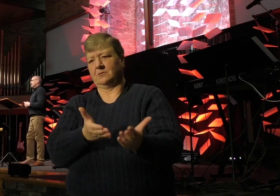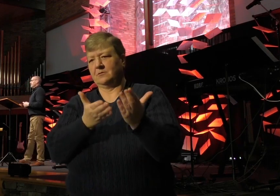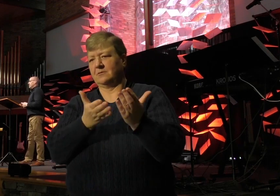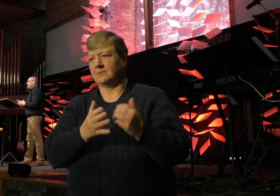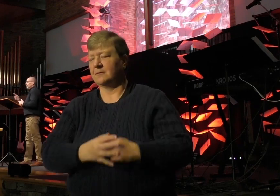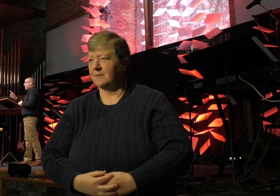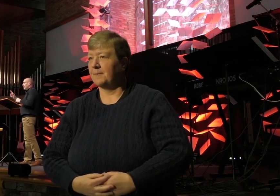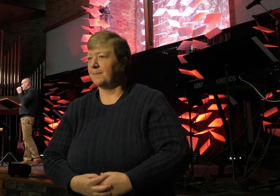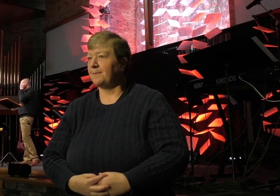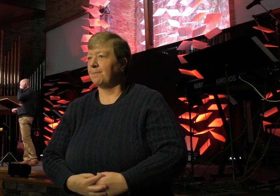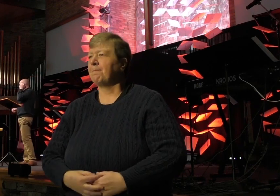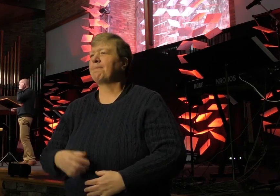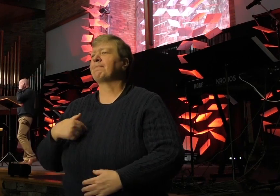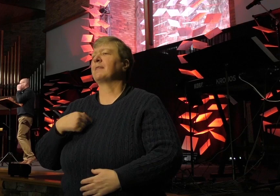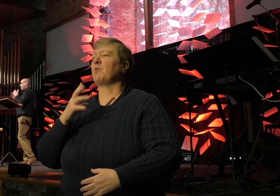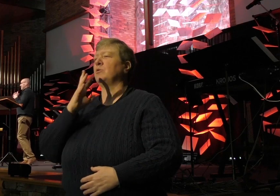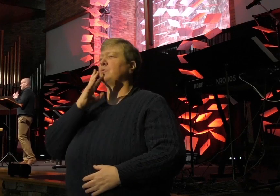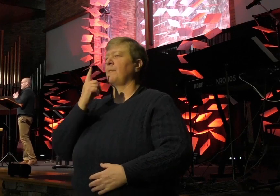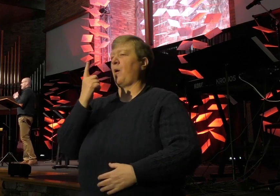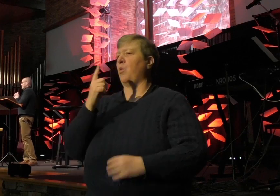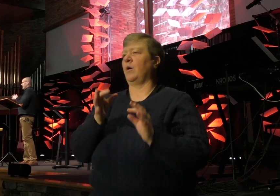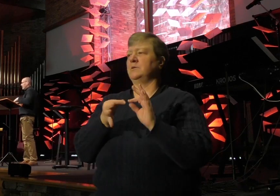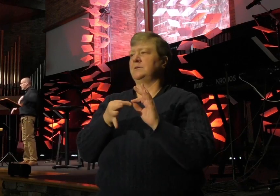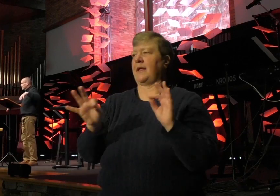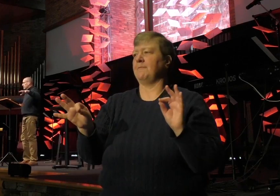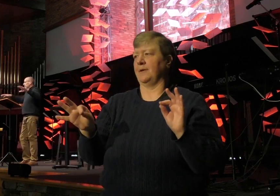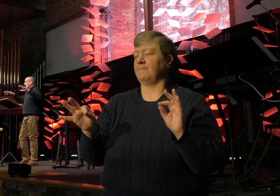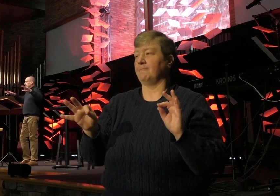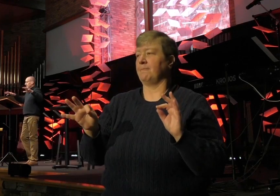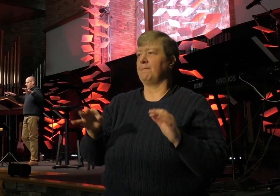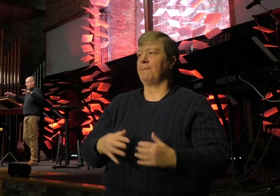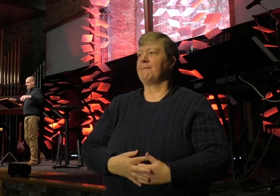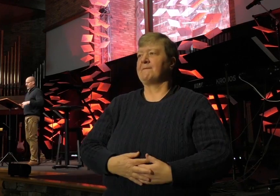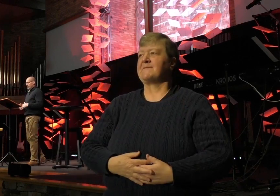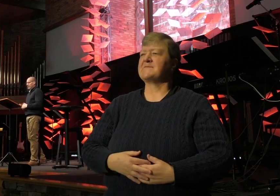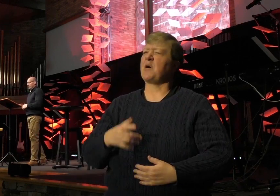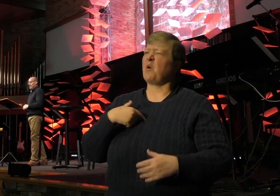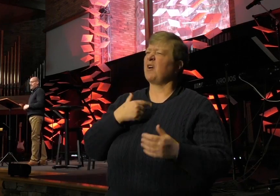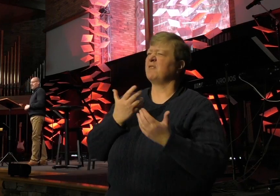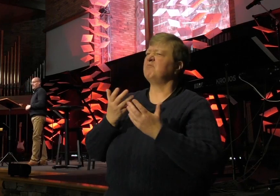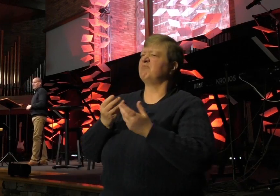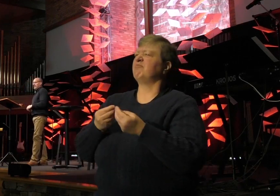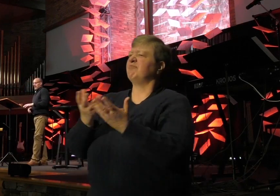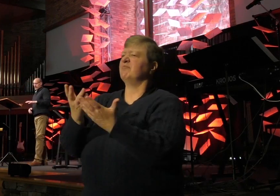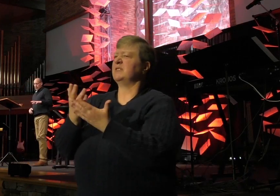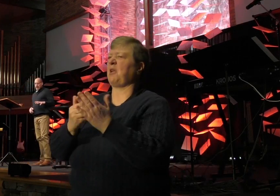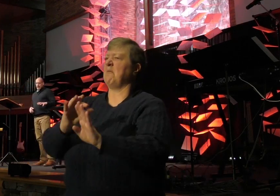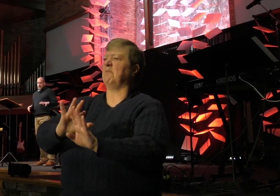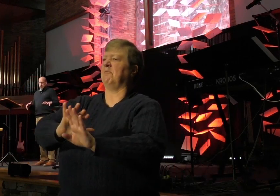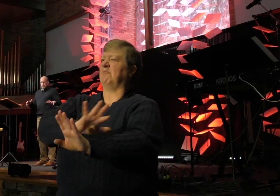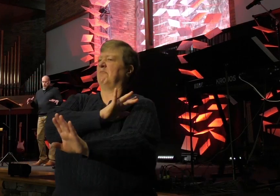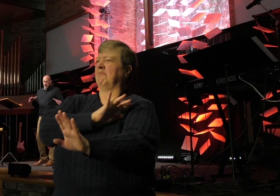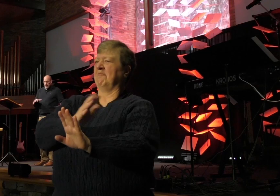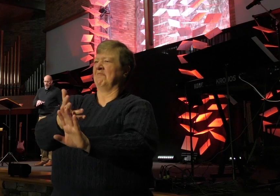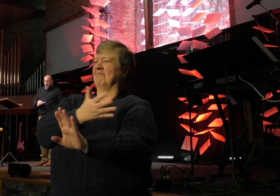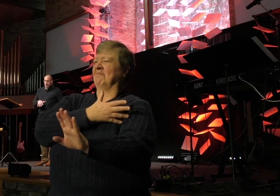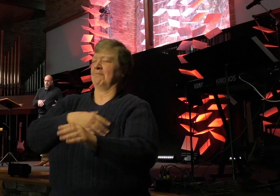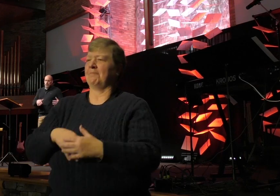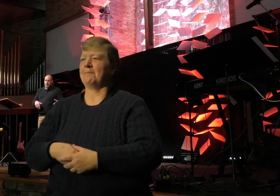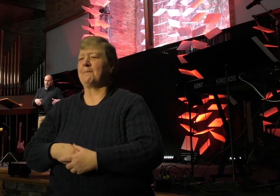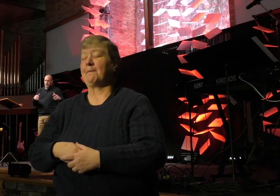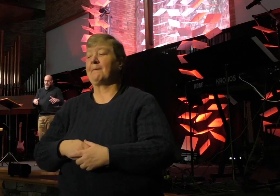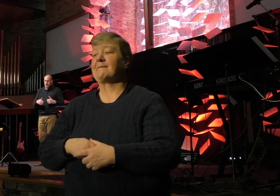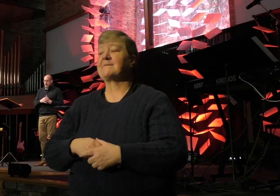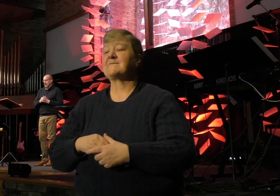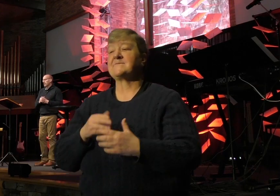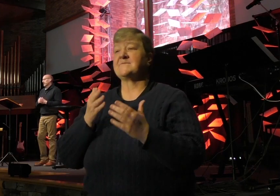I want to just talk about one of those statements, and I want to give you a little context of it, okay? Because one day he stood after what